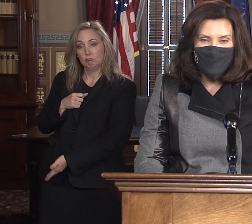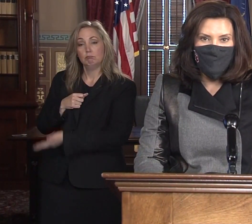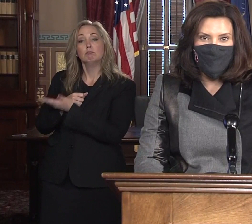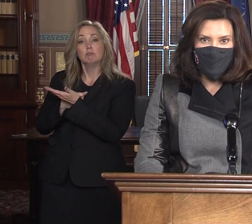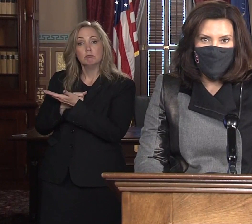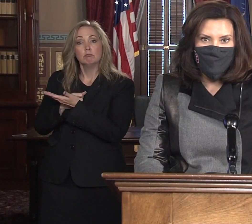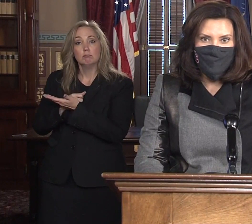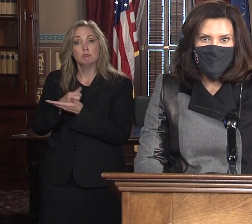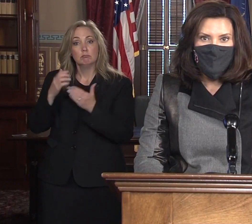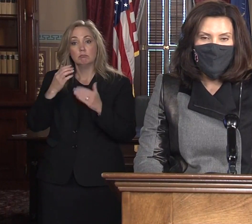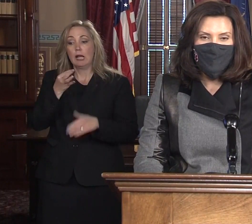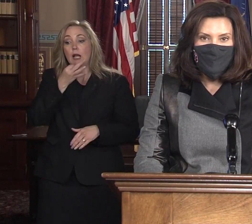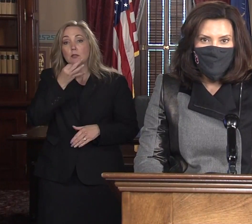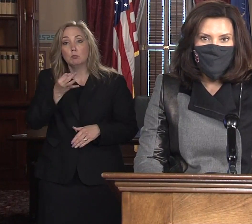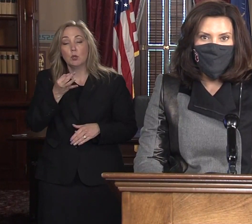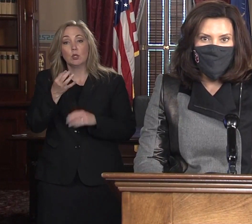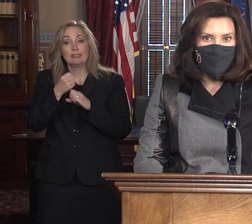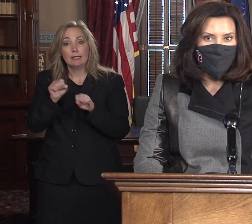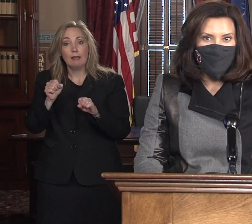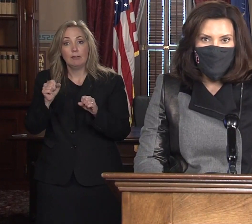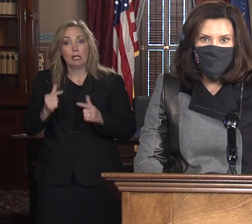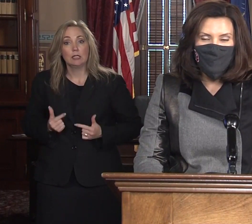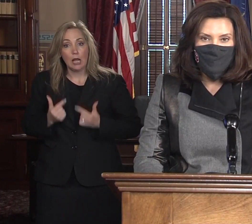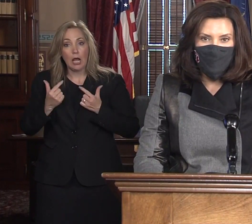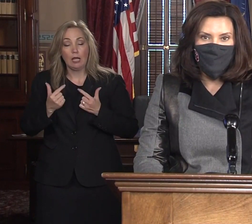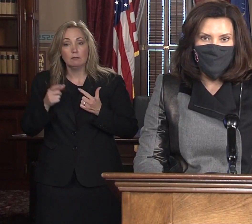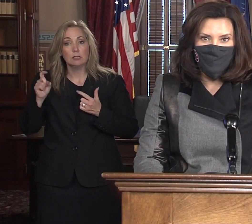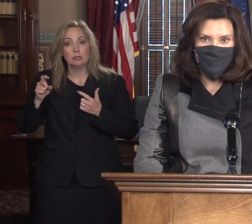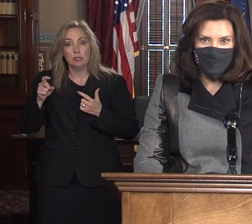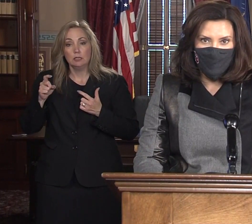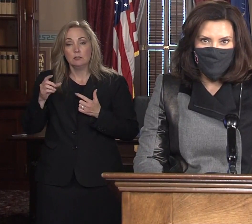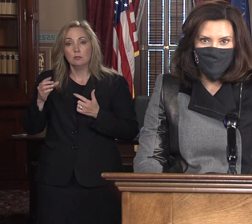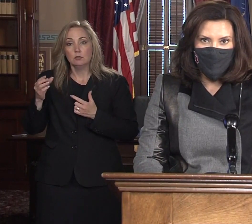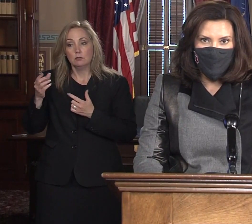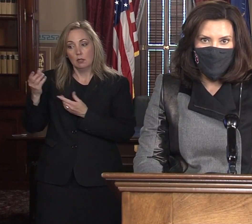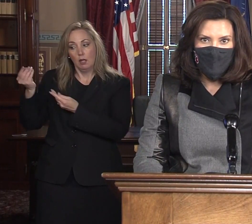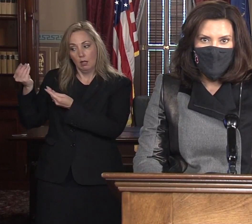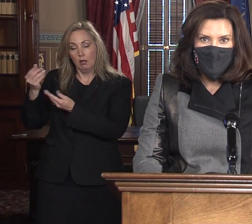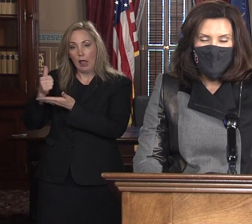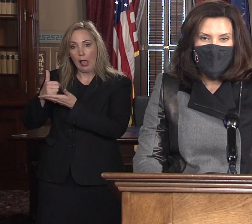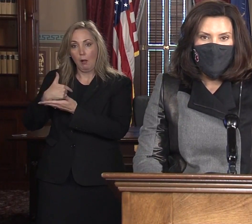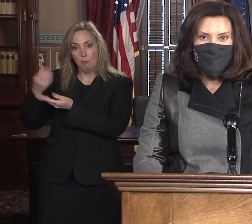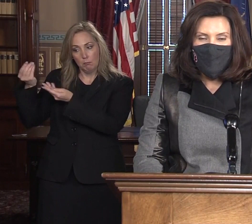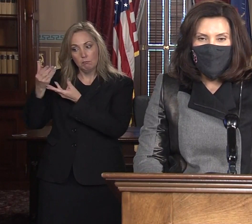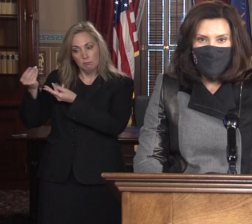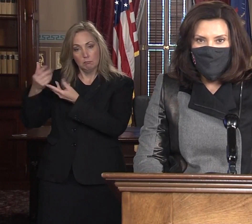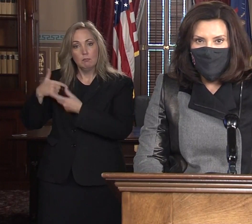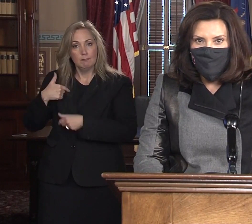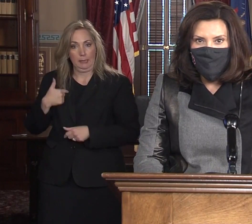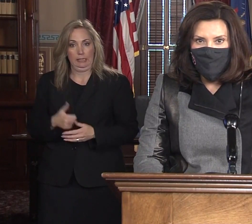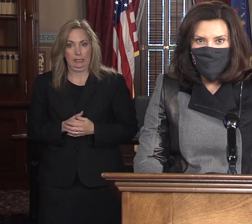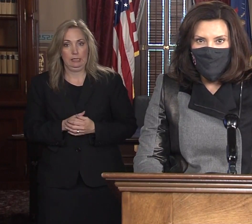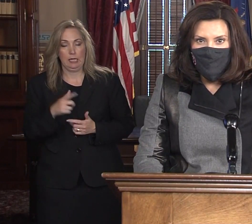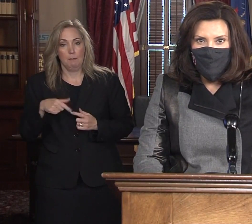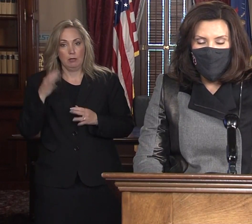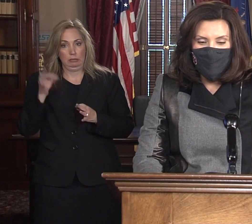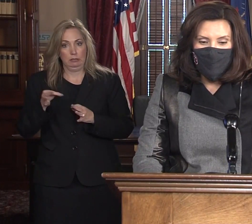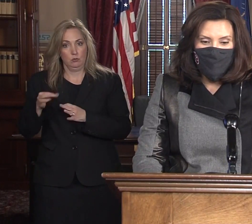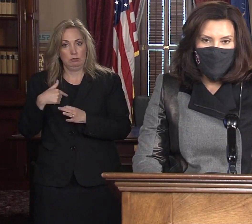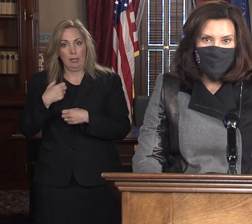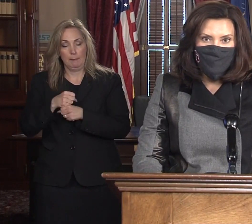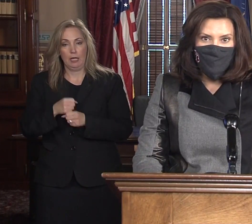in saving lives that needs to inform each of the tough decisions I've had to make. I think Dr.